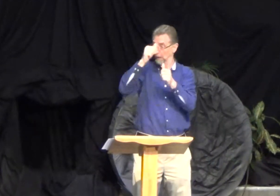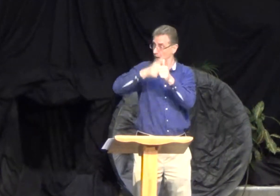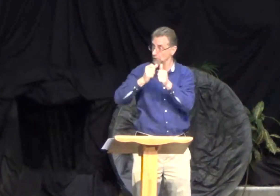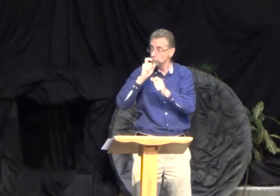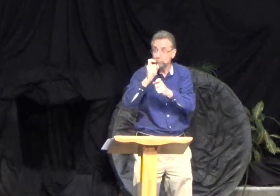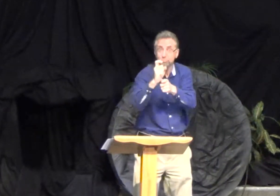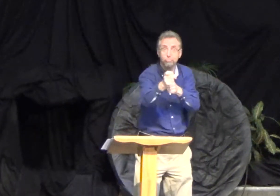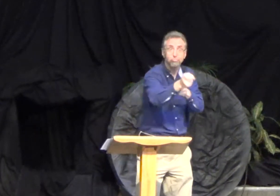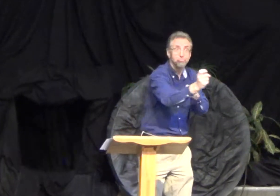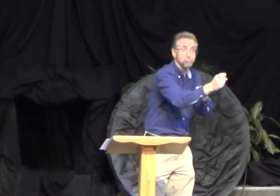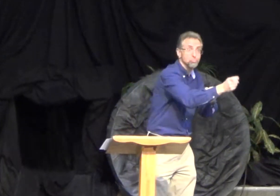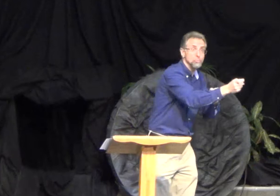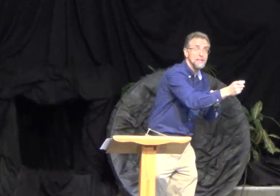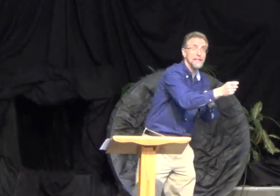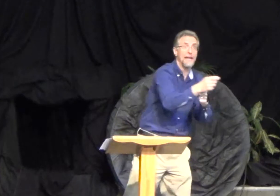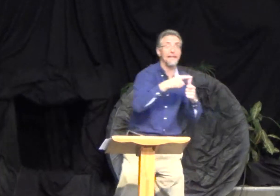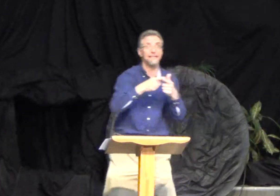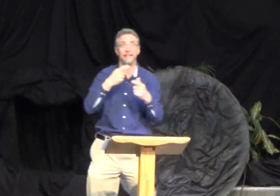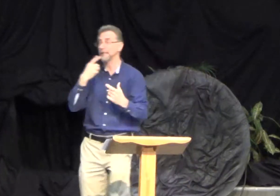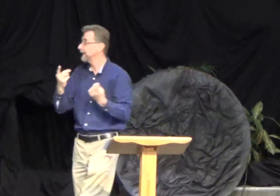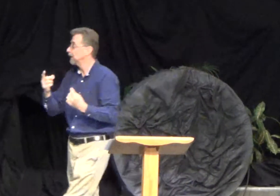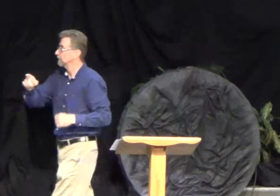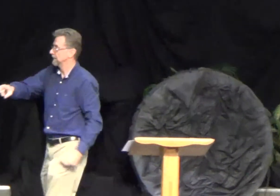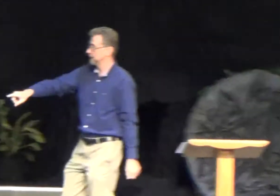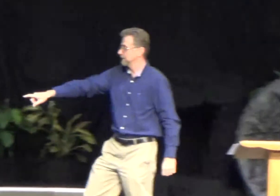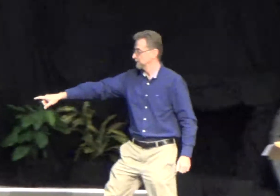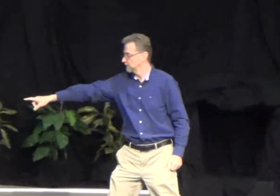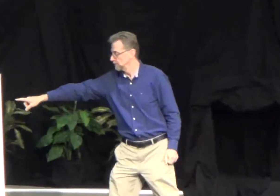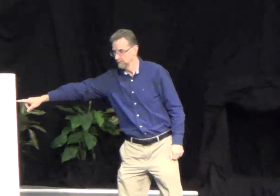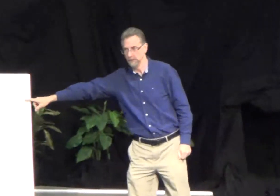these coins, as he gave them to them, and what did he say?